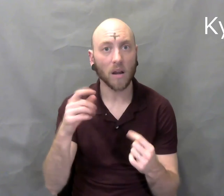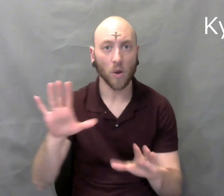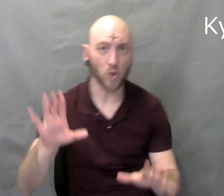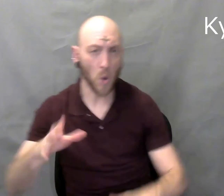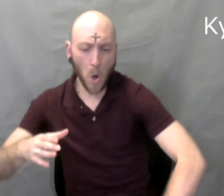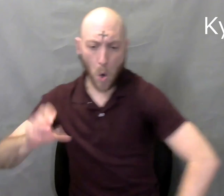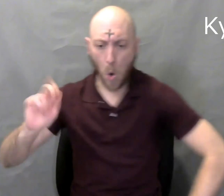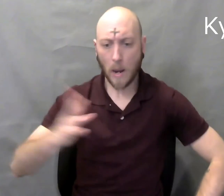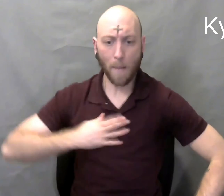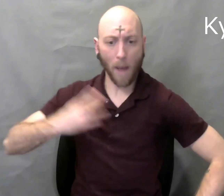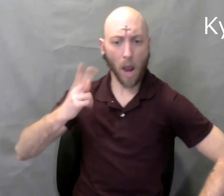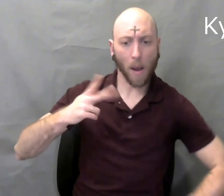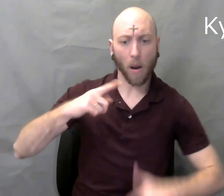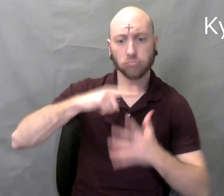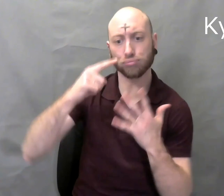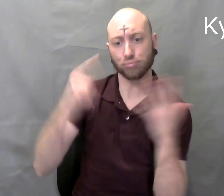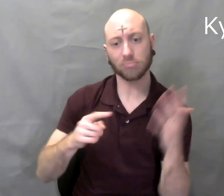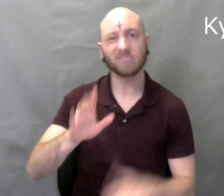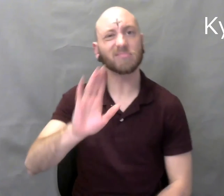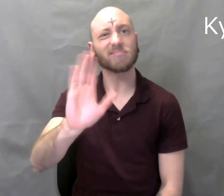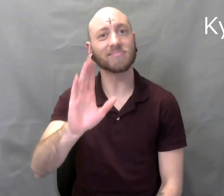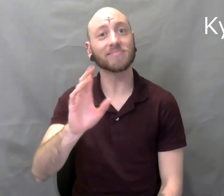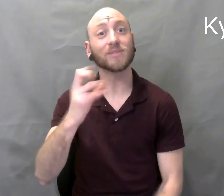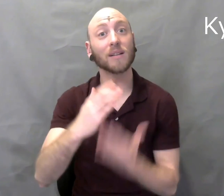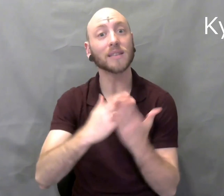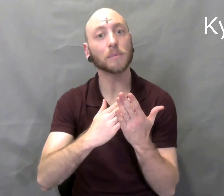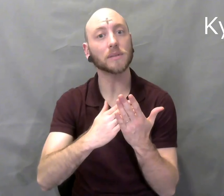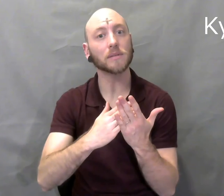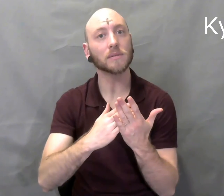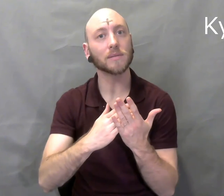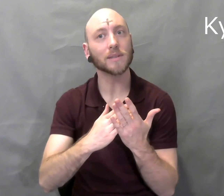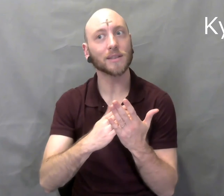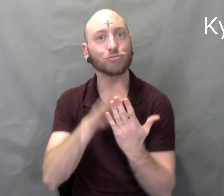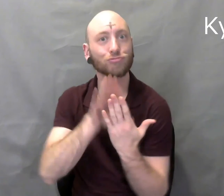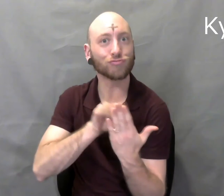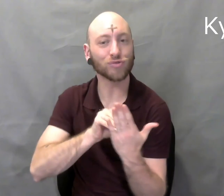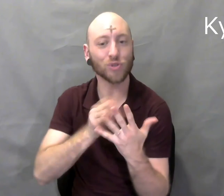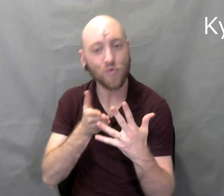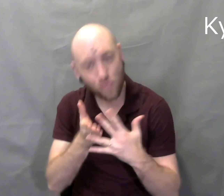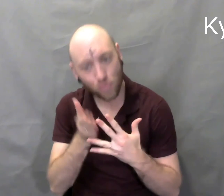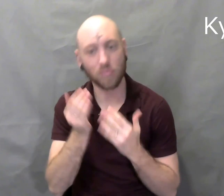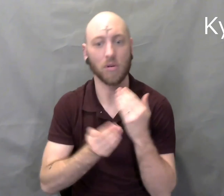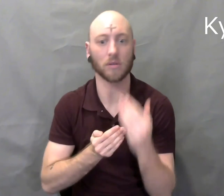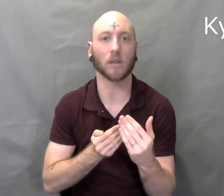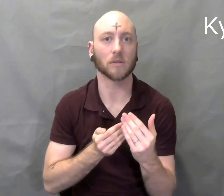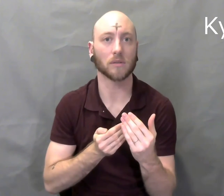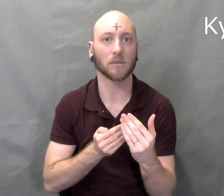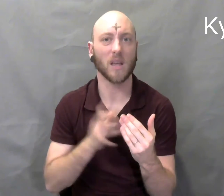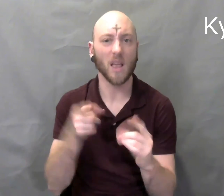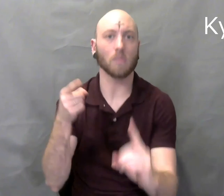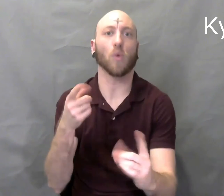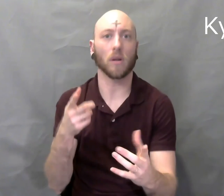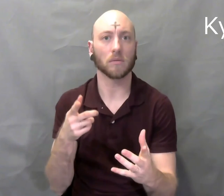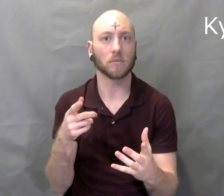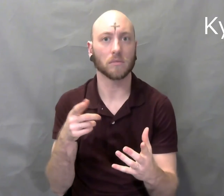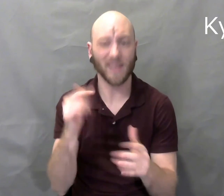power is. The whole purpose of the 12 steps is to gain it throughout the process. In fact, that's the whole